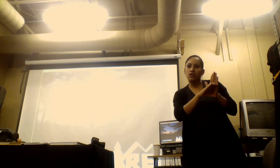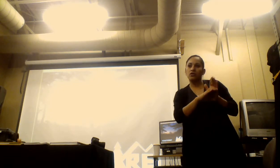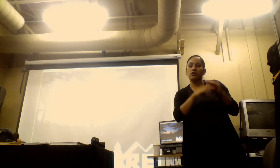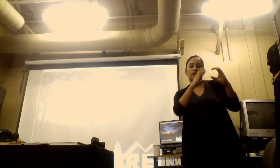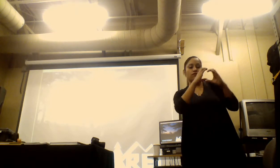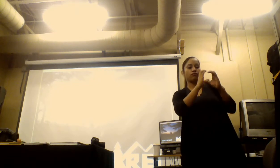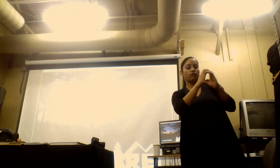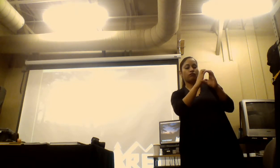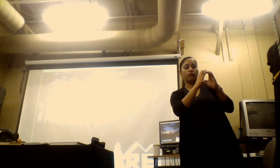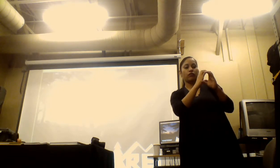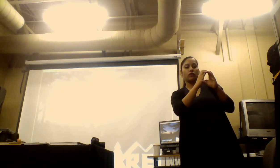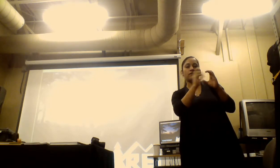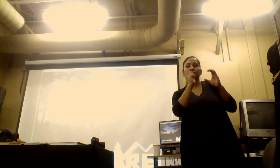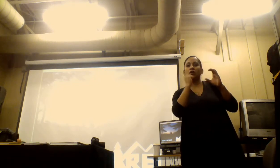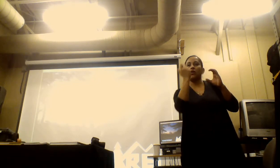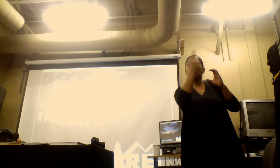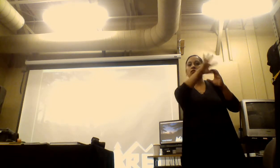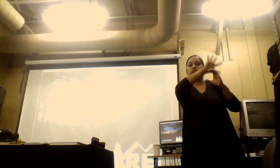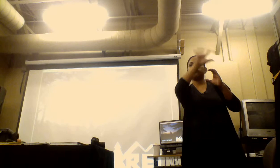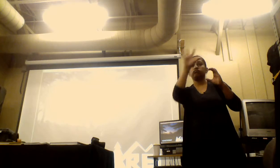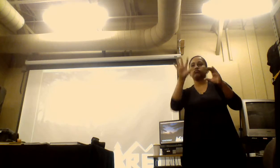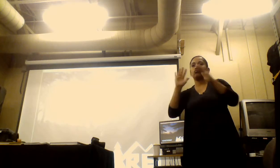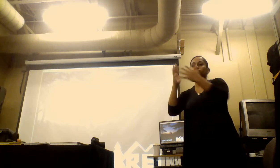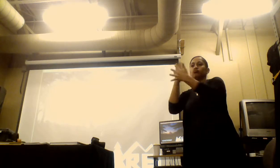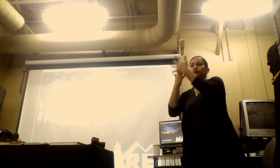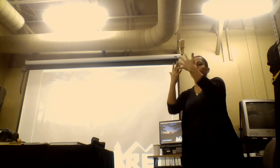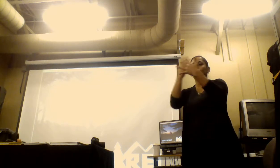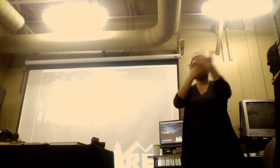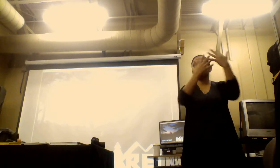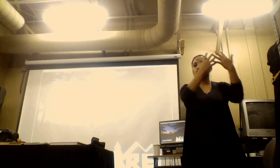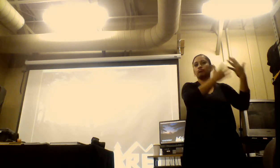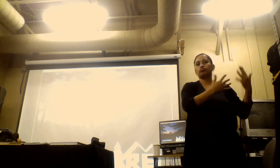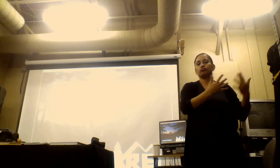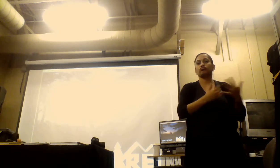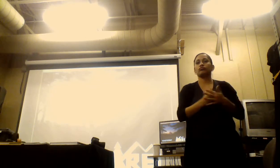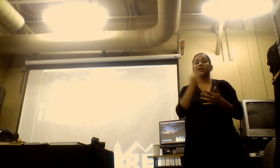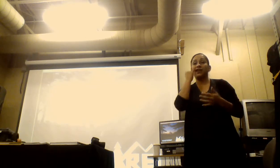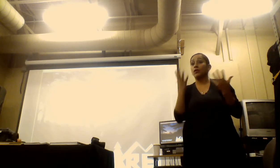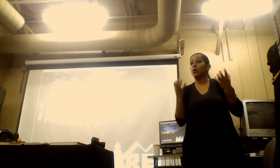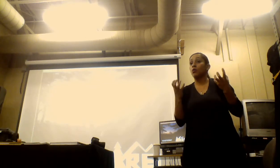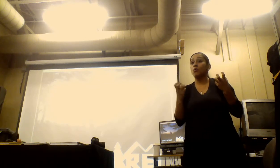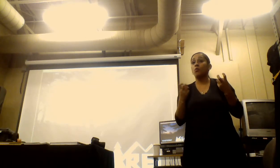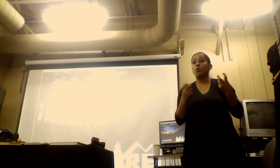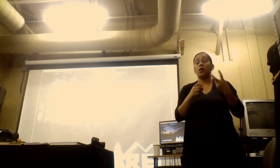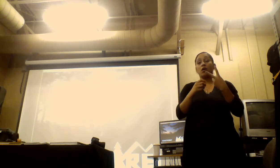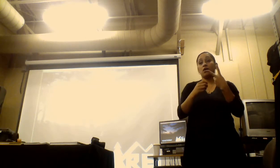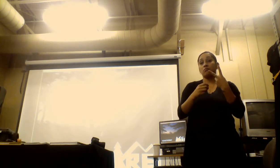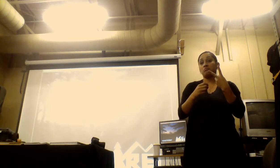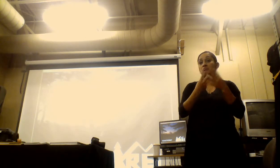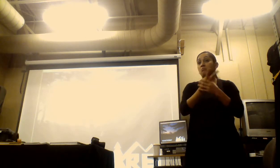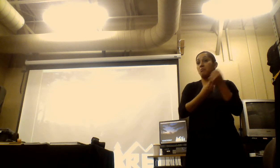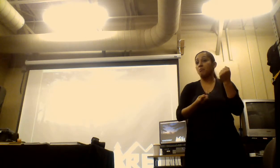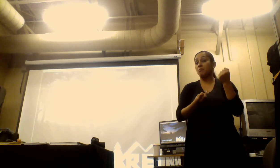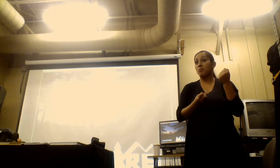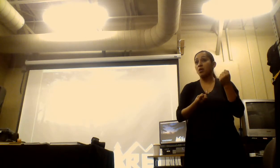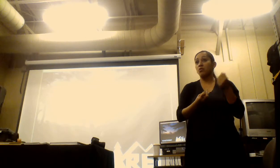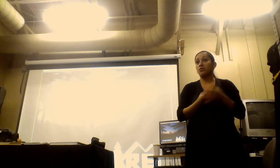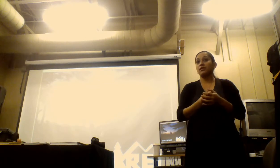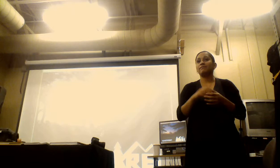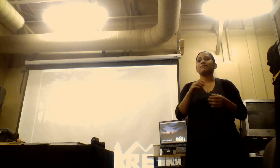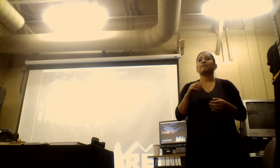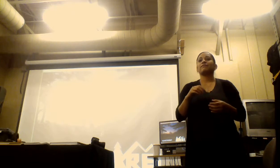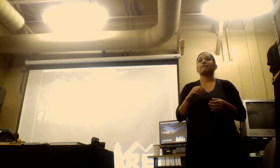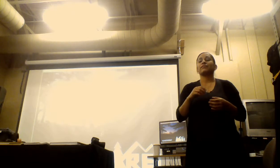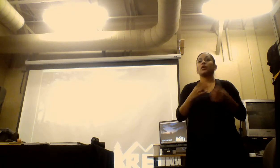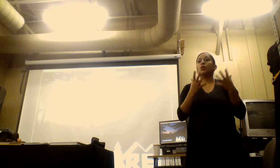but the person isn't. If they wanted them to both be in focus, they would have chosen that F-22, and then they would both